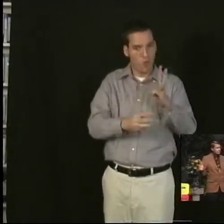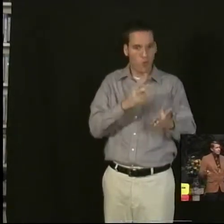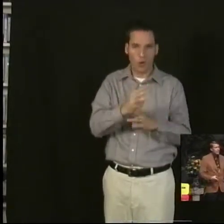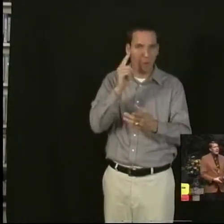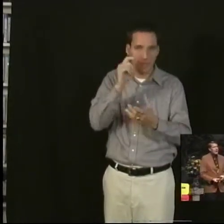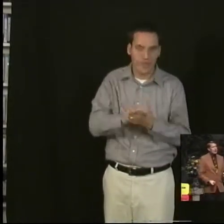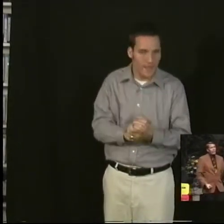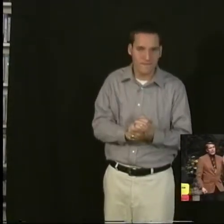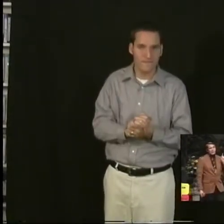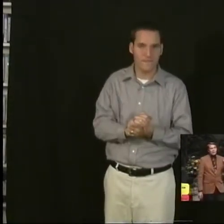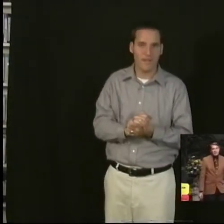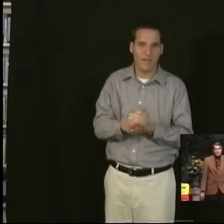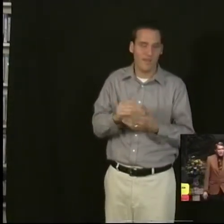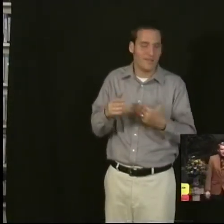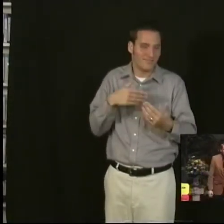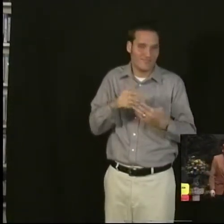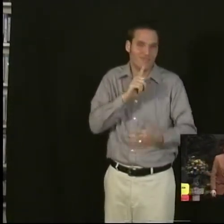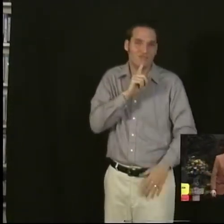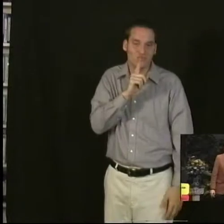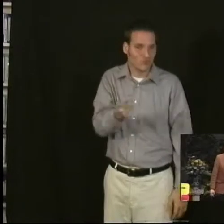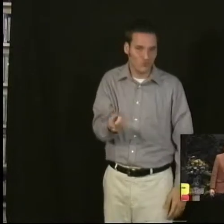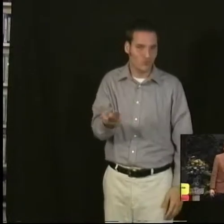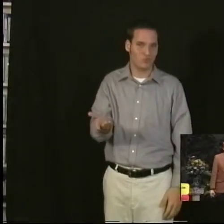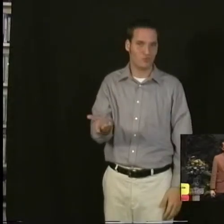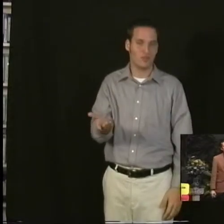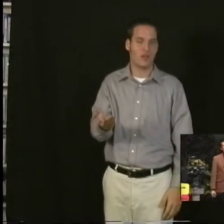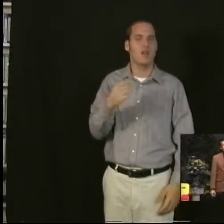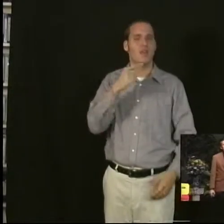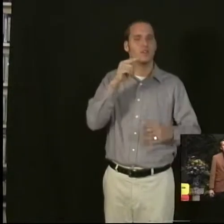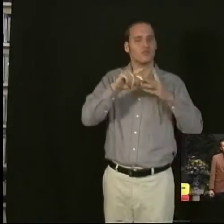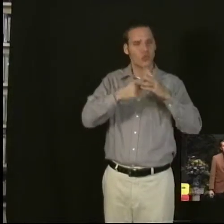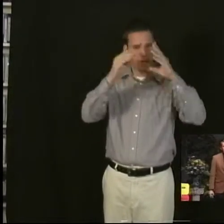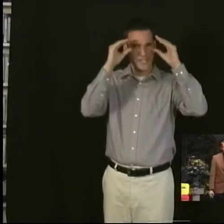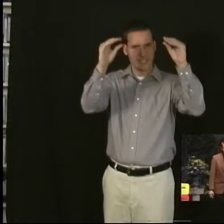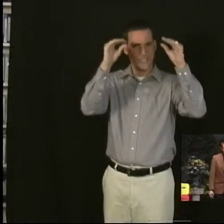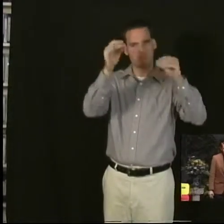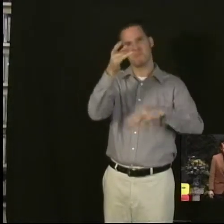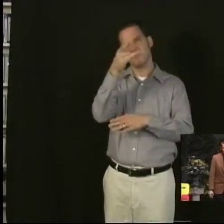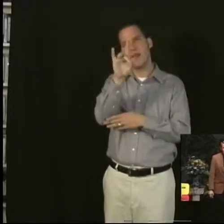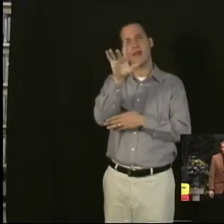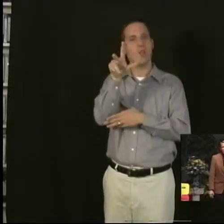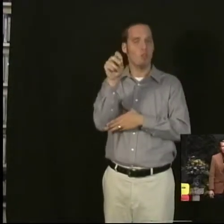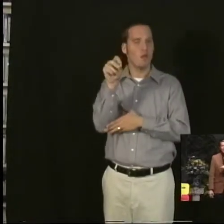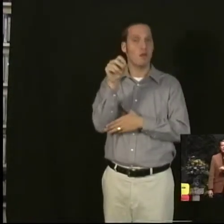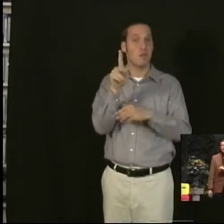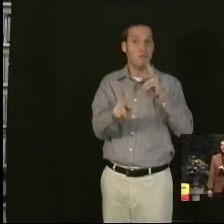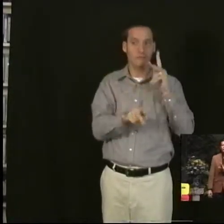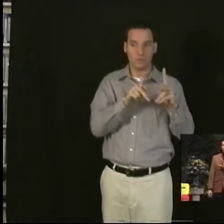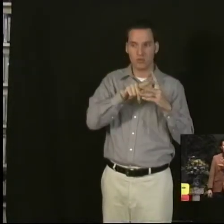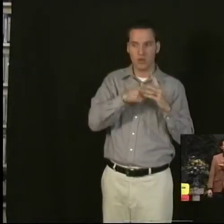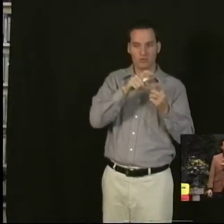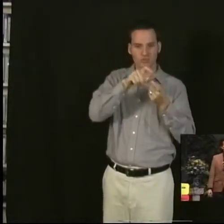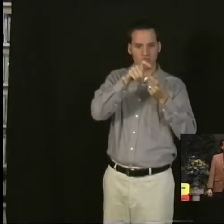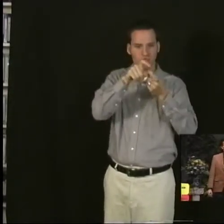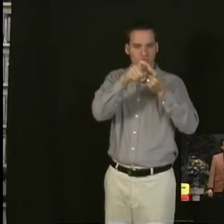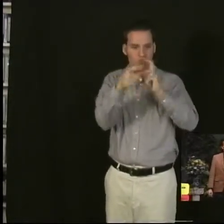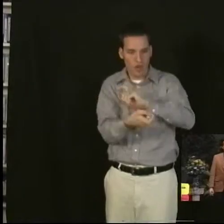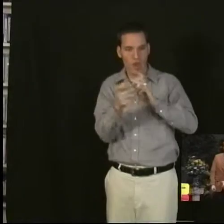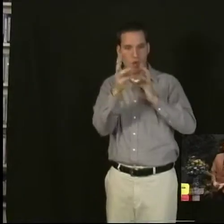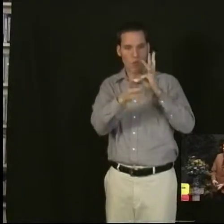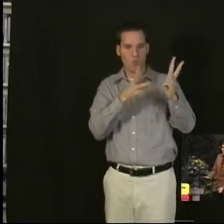it. Even though it doesn't exist. When they started teaching that in the 1830s, people began to change their